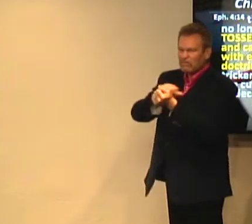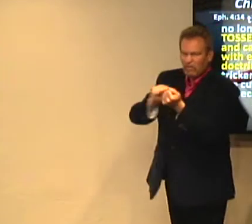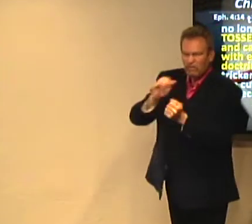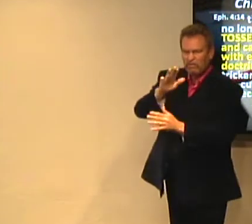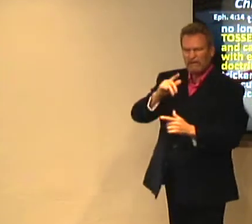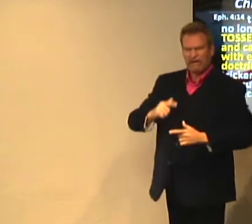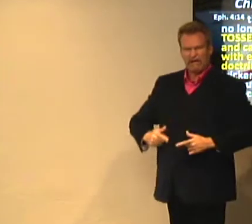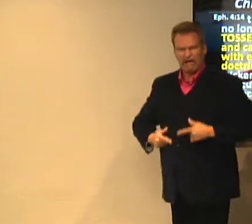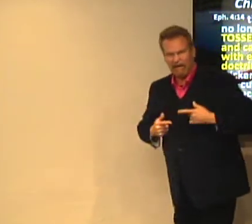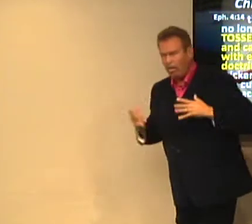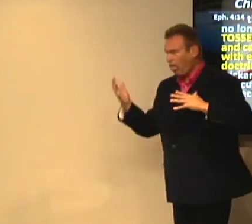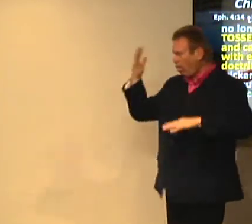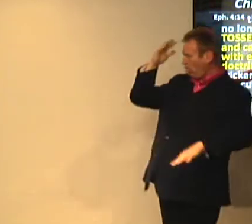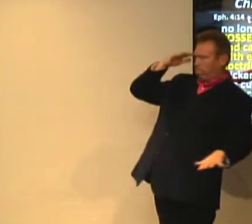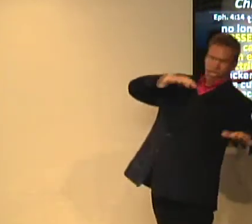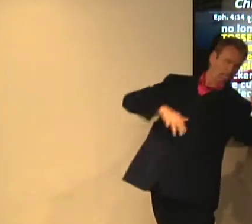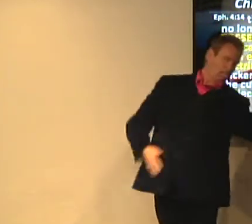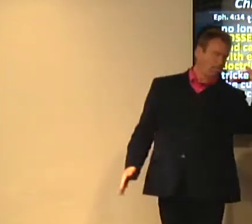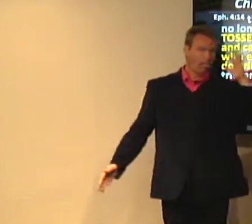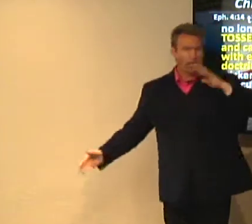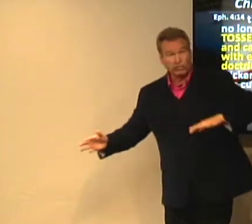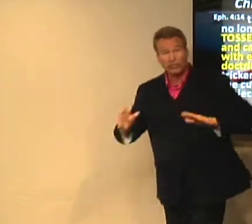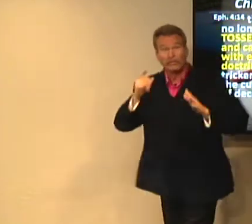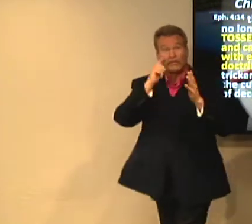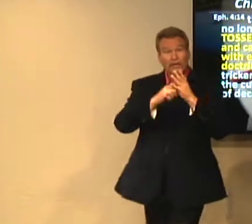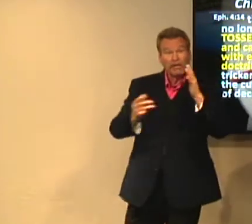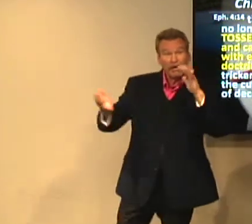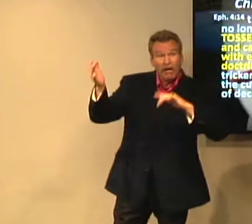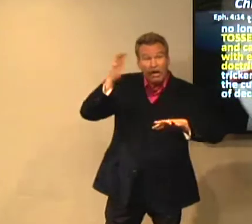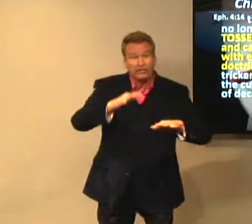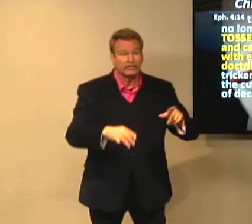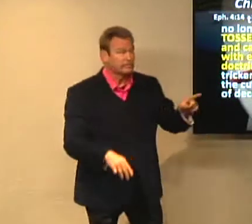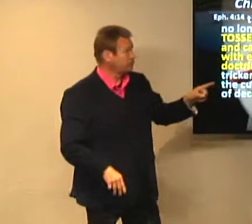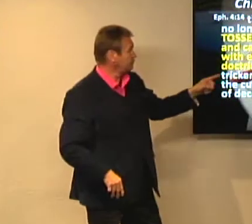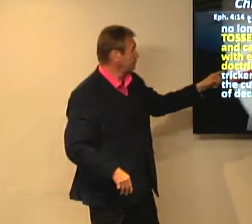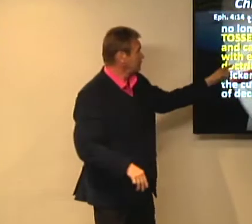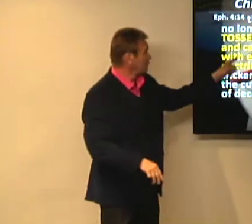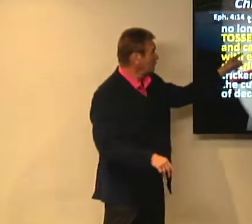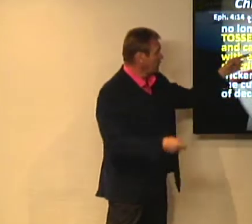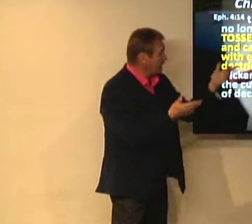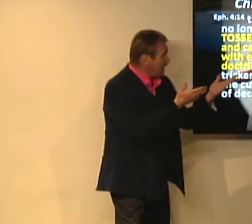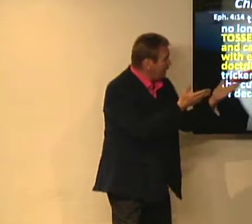doubt and our frustrations and the things in our life that really throw us through a loop.